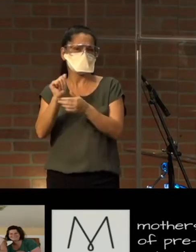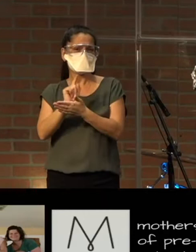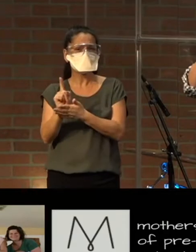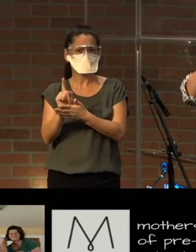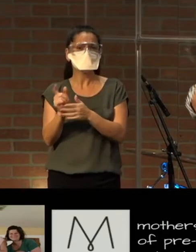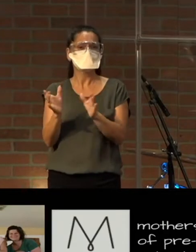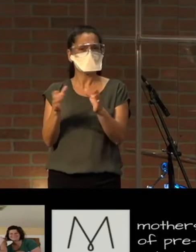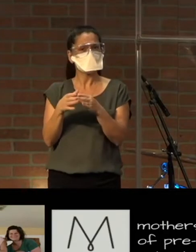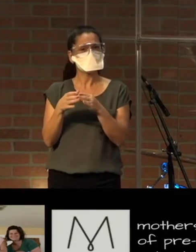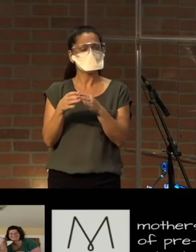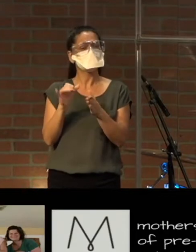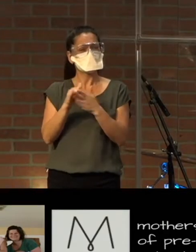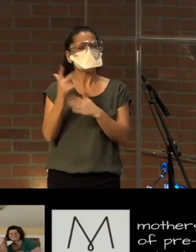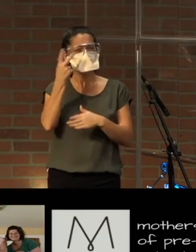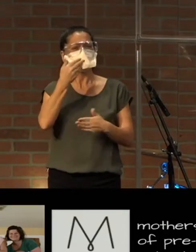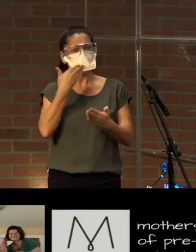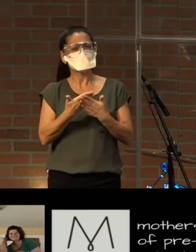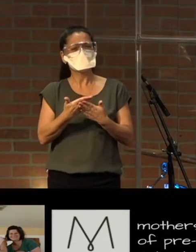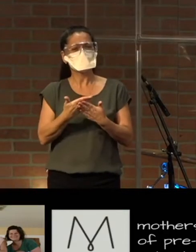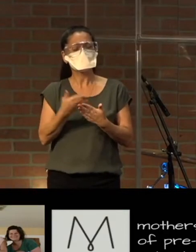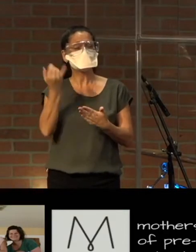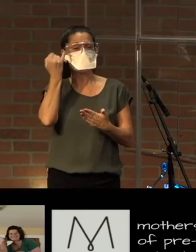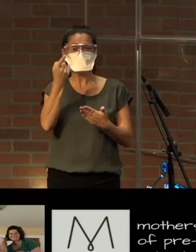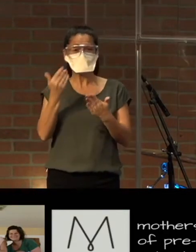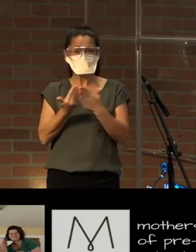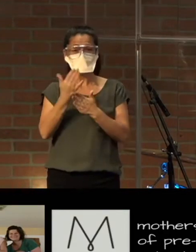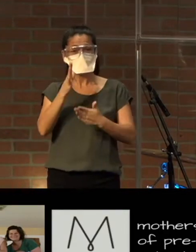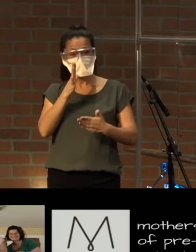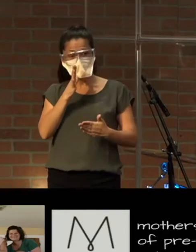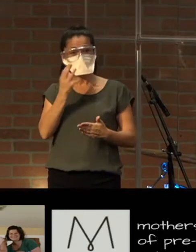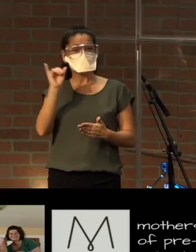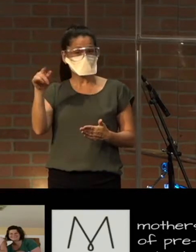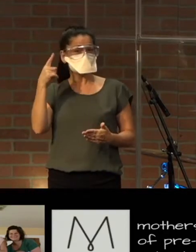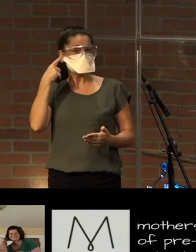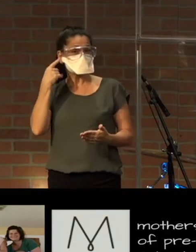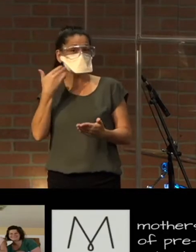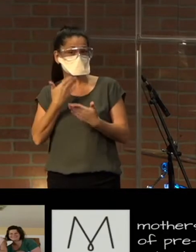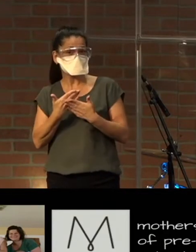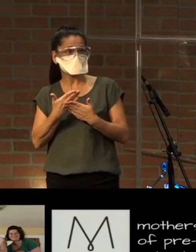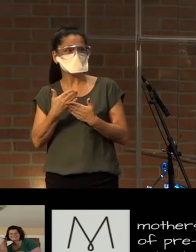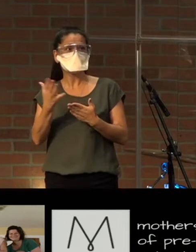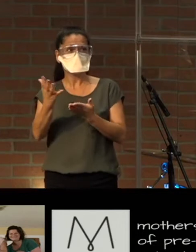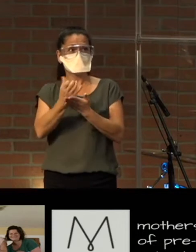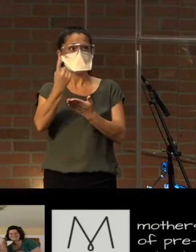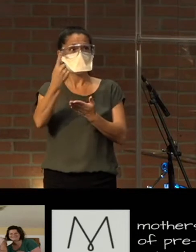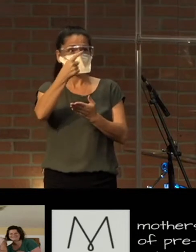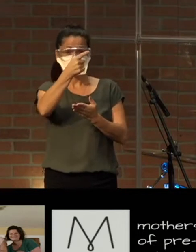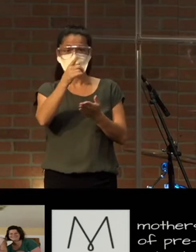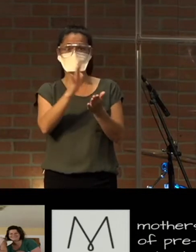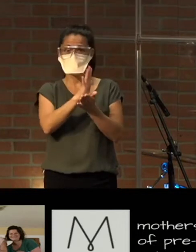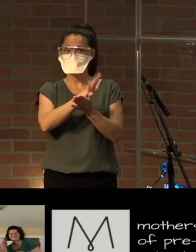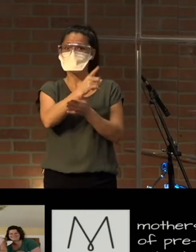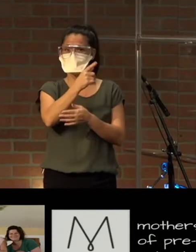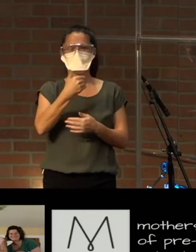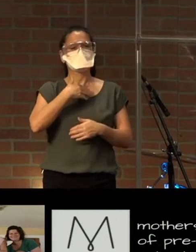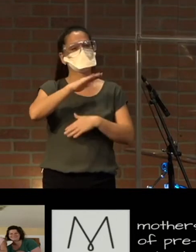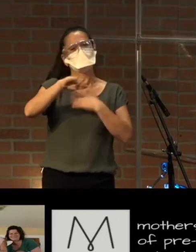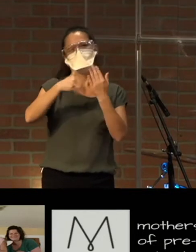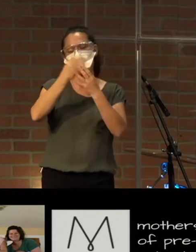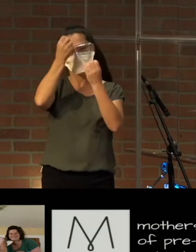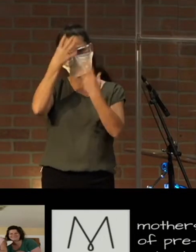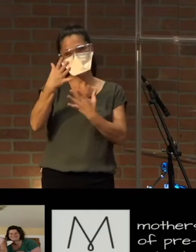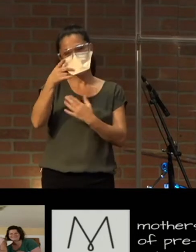together. That's pretty good. So if you're a new mom and that sounds good, grab one of these in the lobby. It has all the information